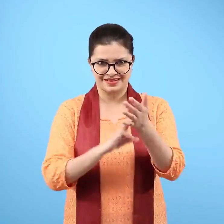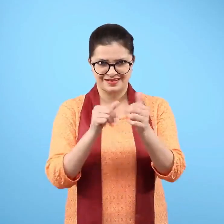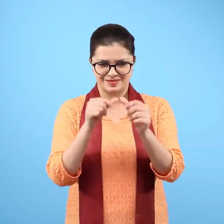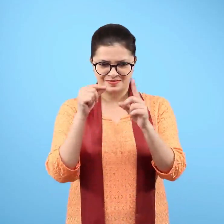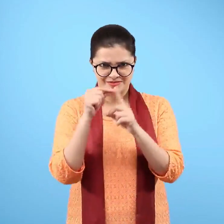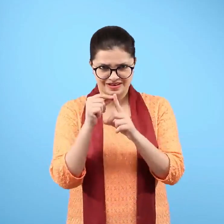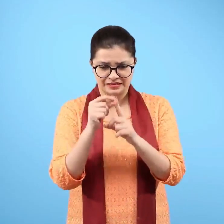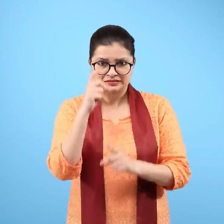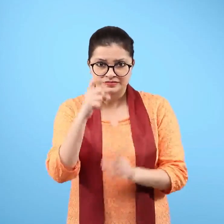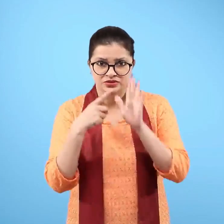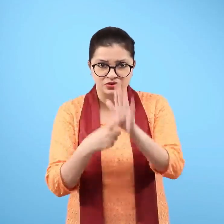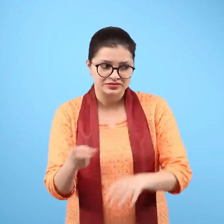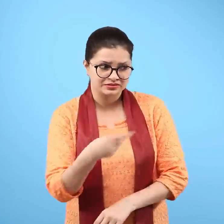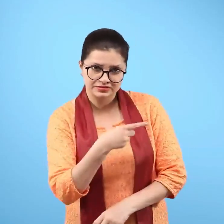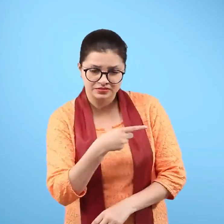Guess and mark where would these be?